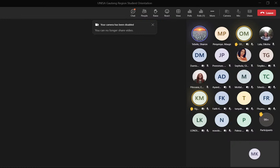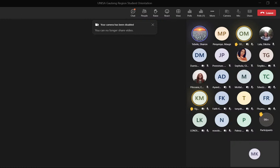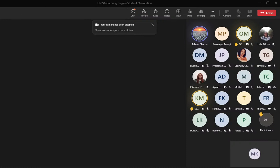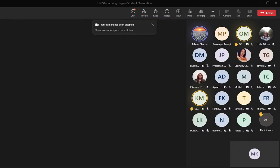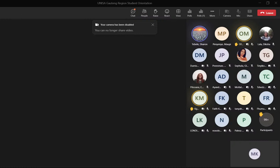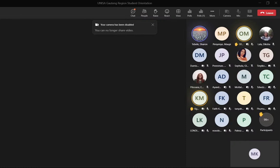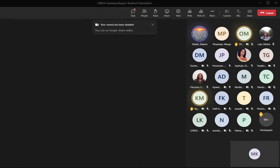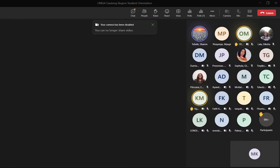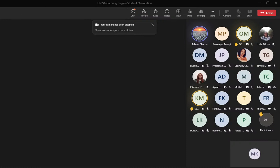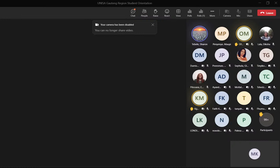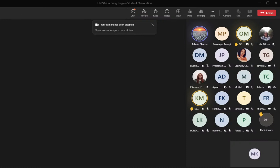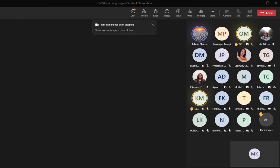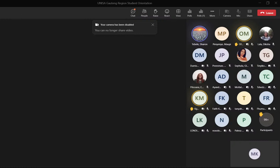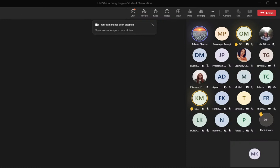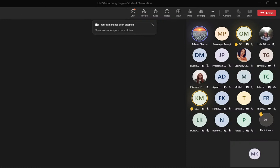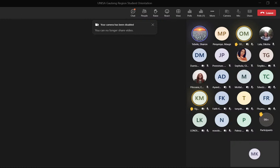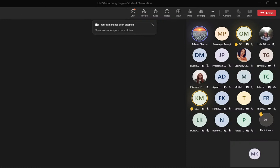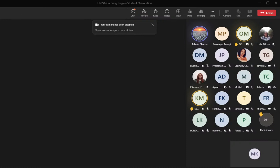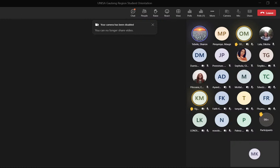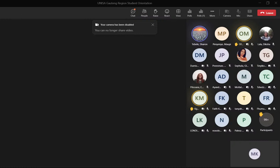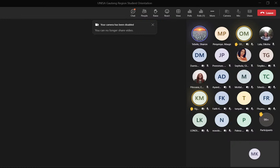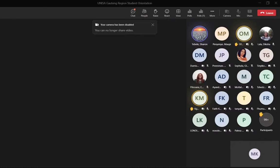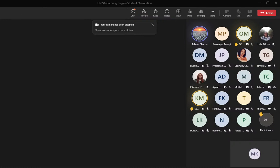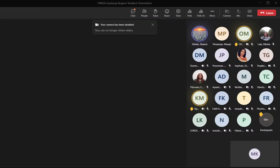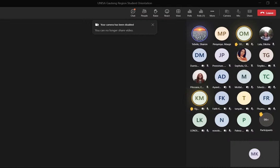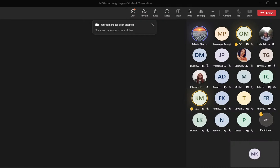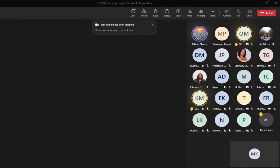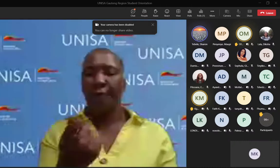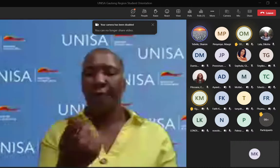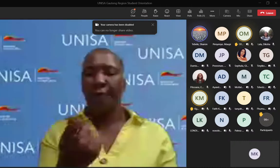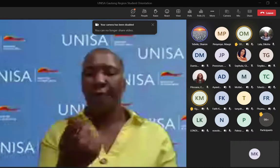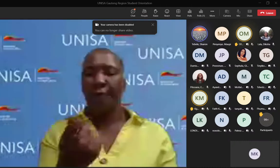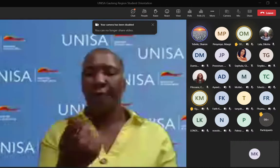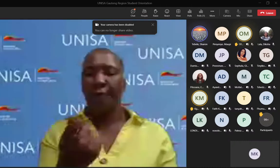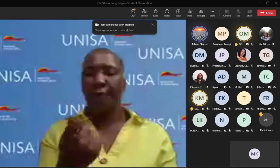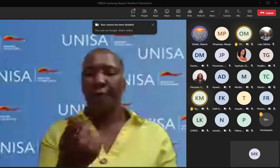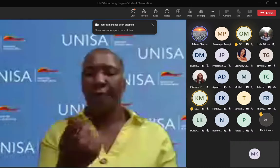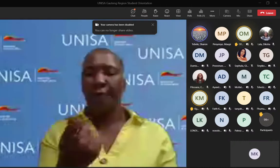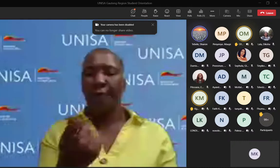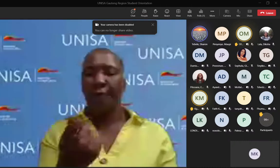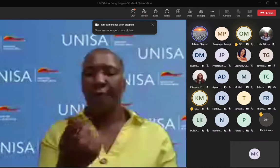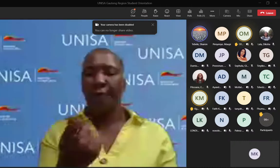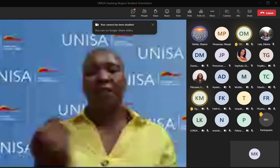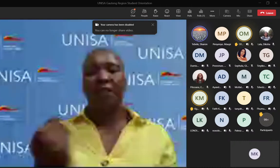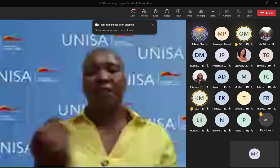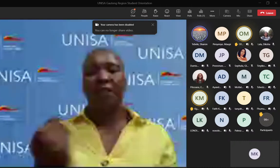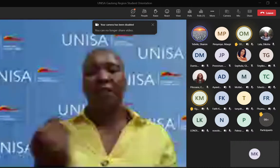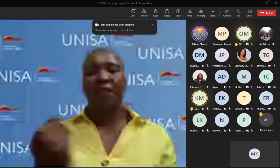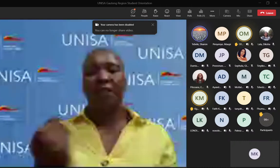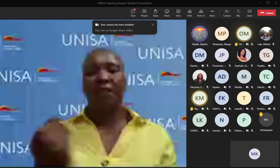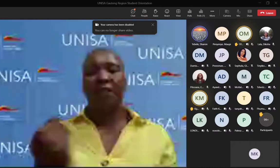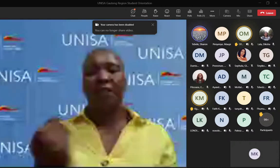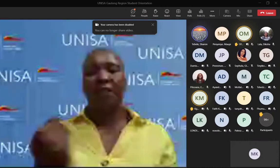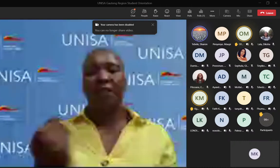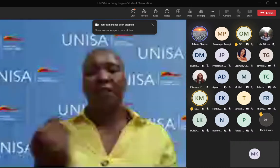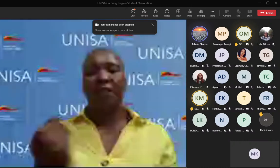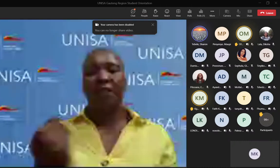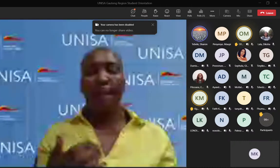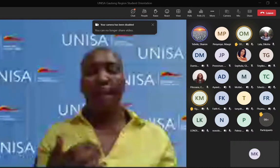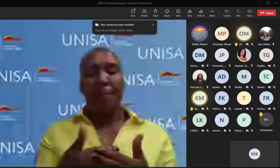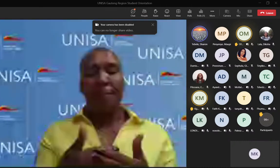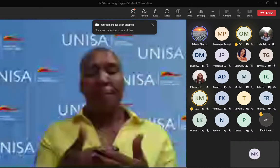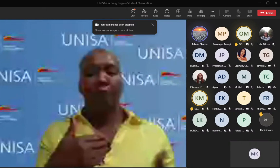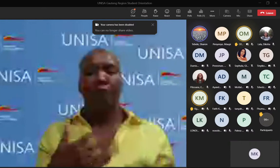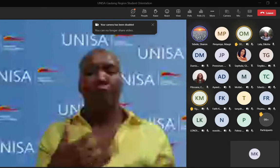funding so we we can take two or three questions and then um but before I take a question there's been a question that has been